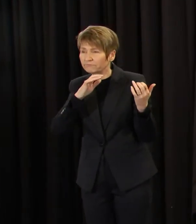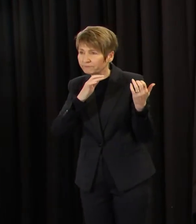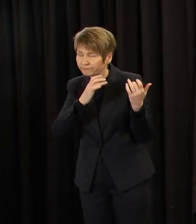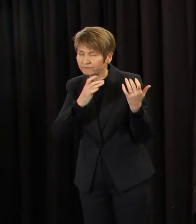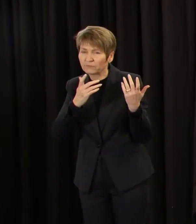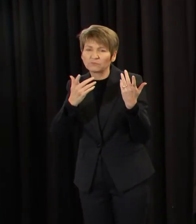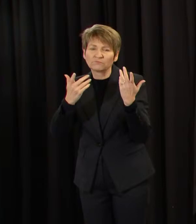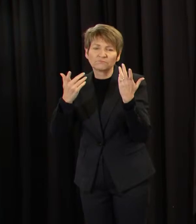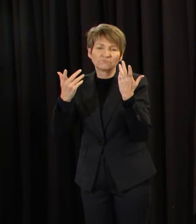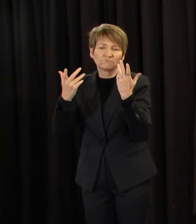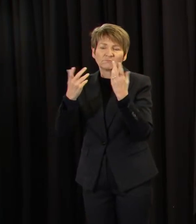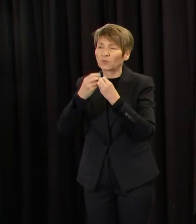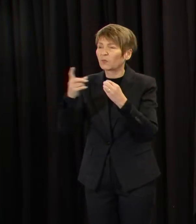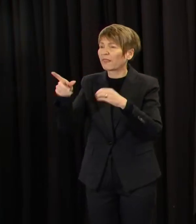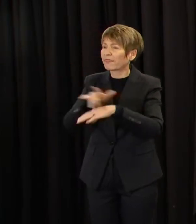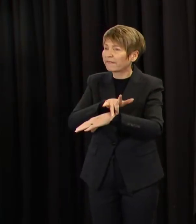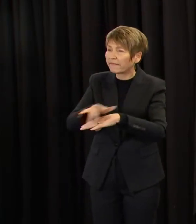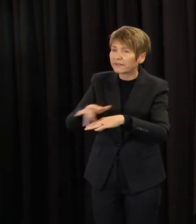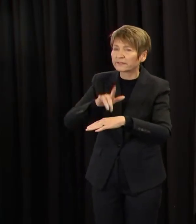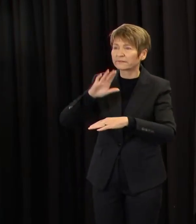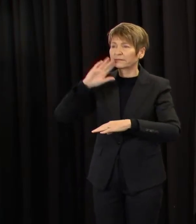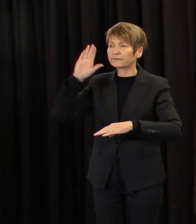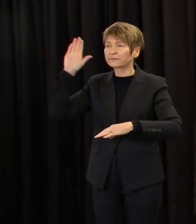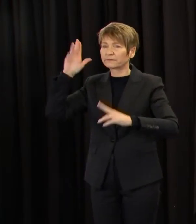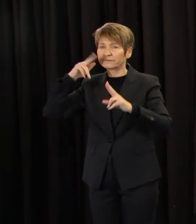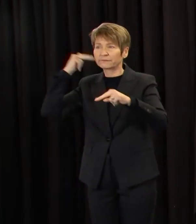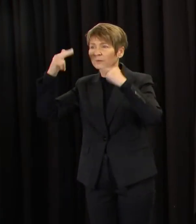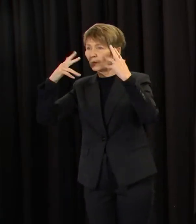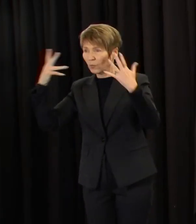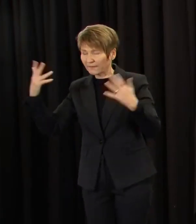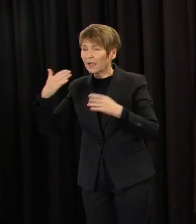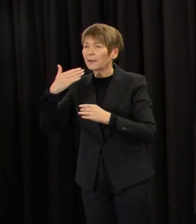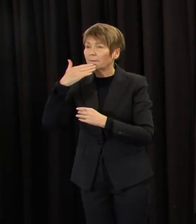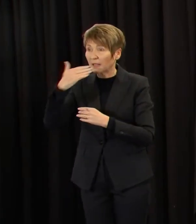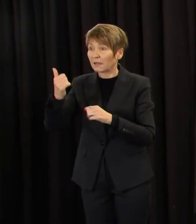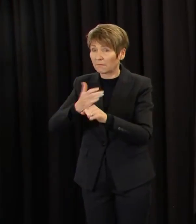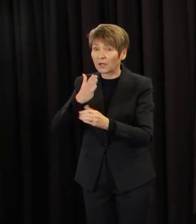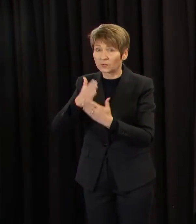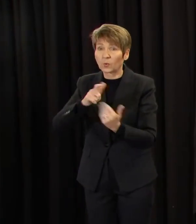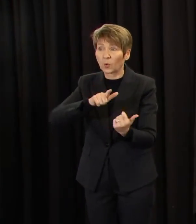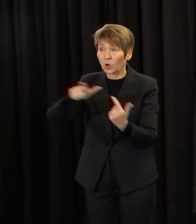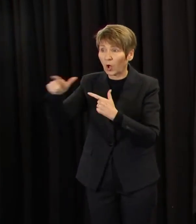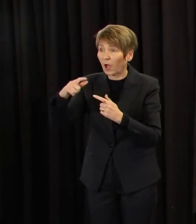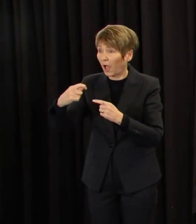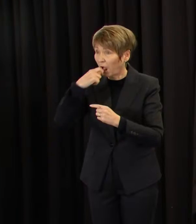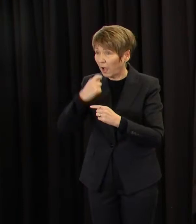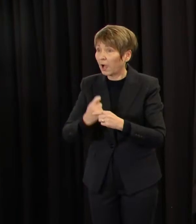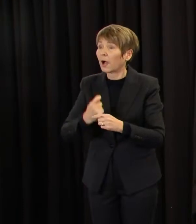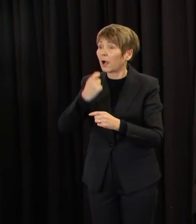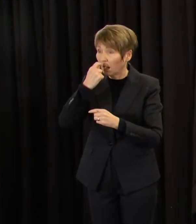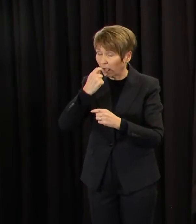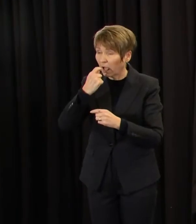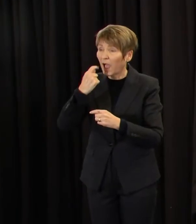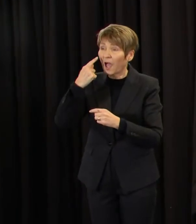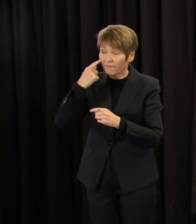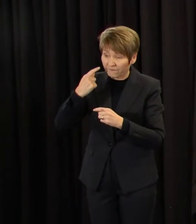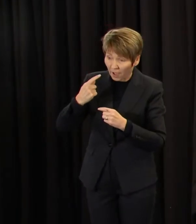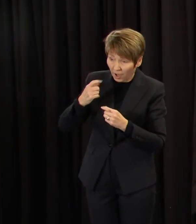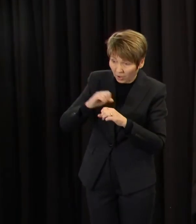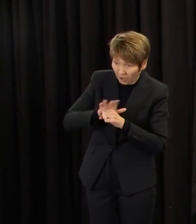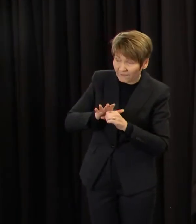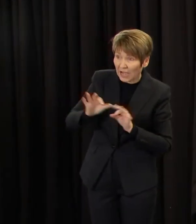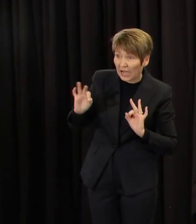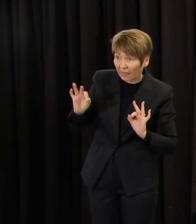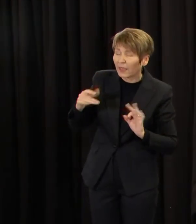check that the children have got their negative test results on their phone or whatever other evidence you want to use to make sure that they're safe to come in and get that SAC done. Are